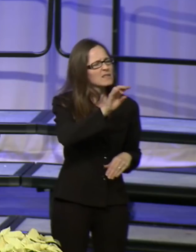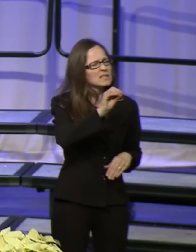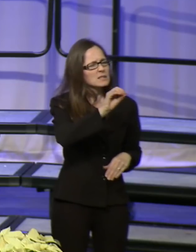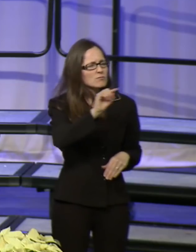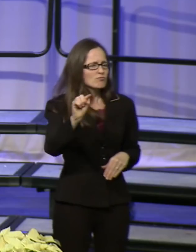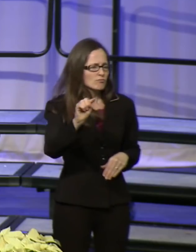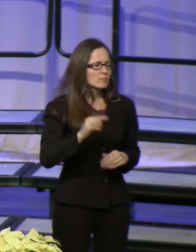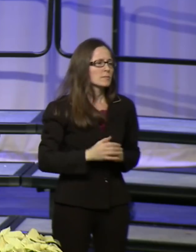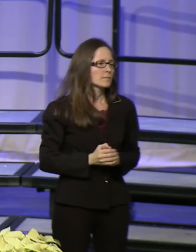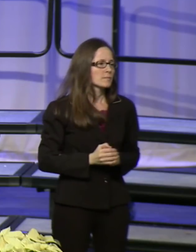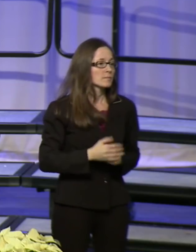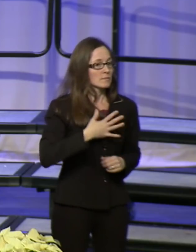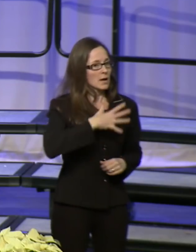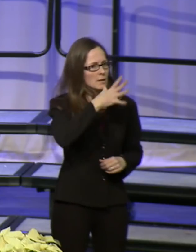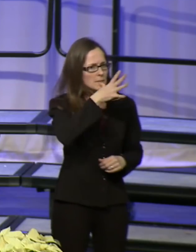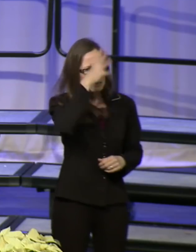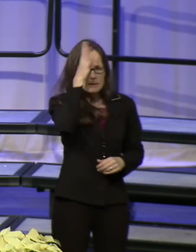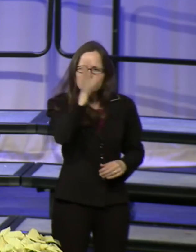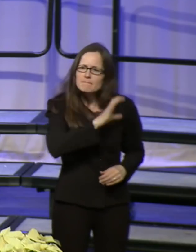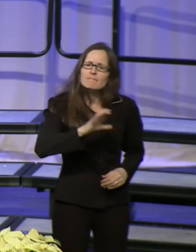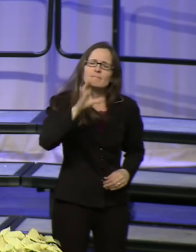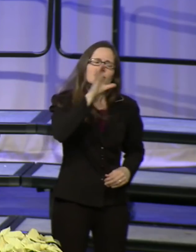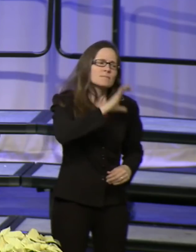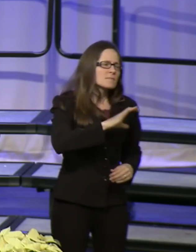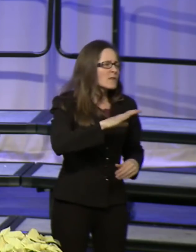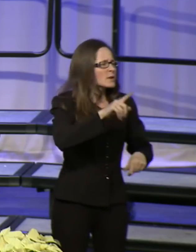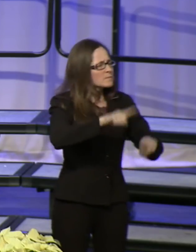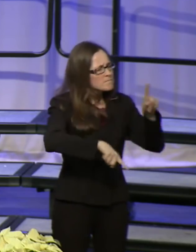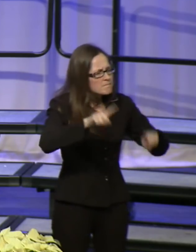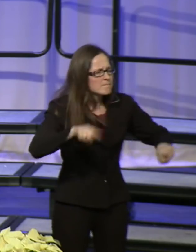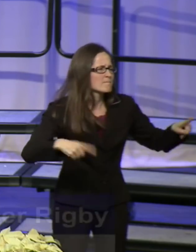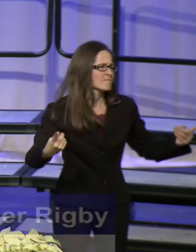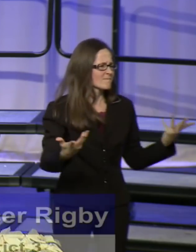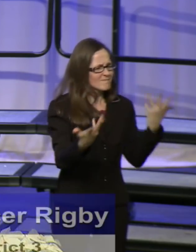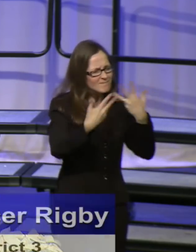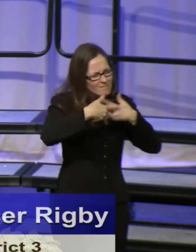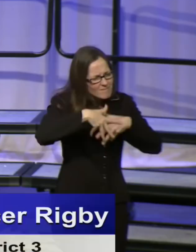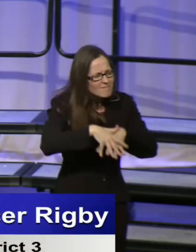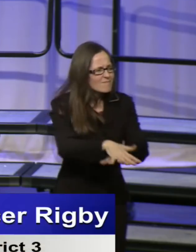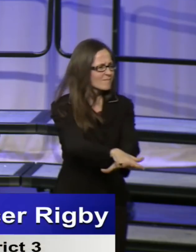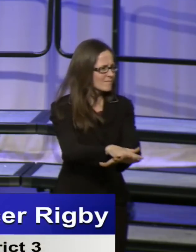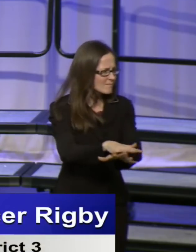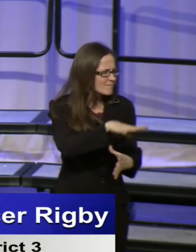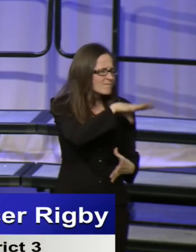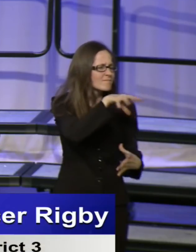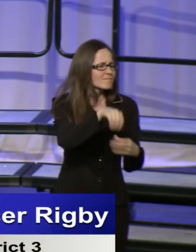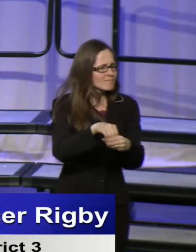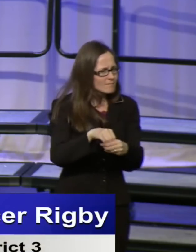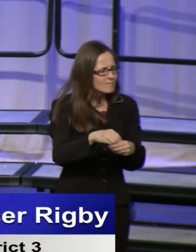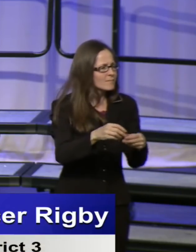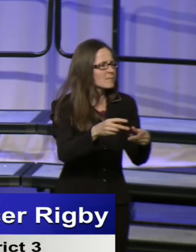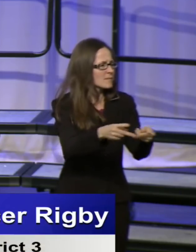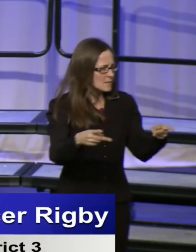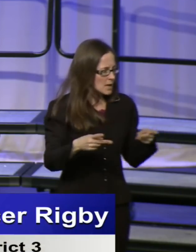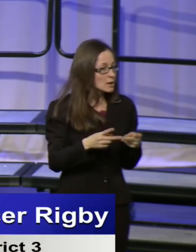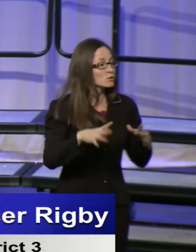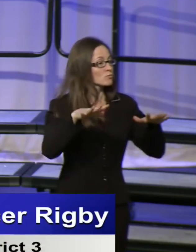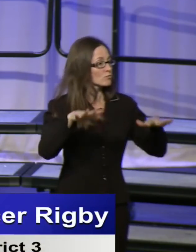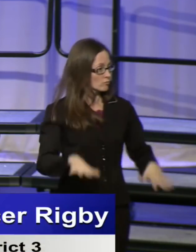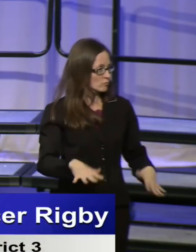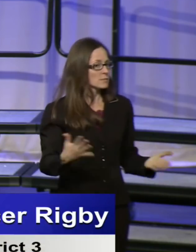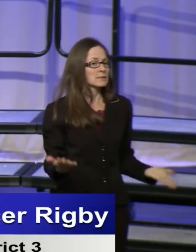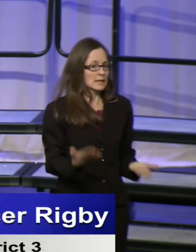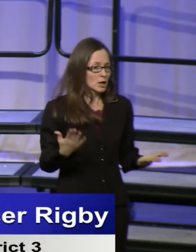sought an inclusive, diverse community that valued our natural spaces. They settled here, first in Owen